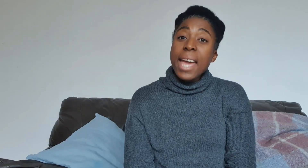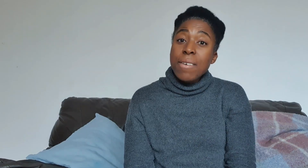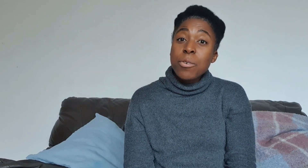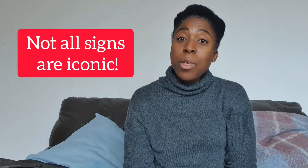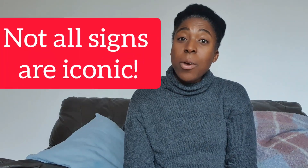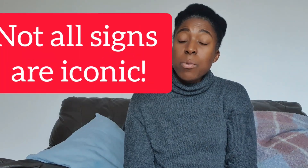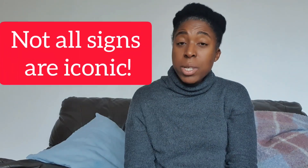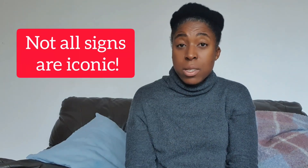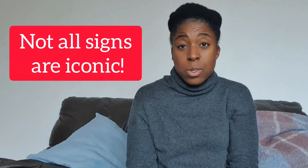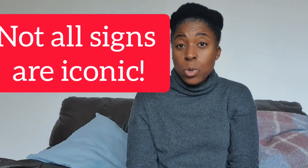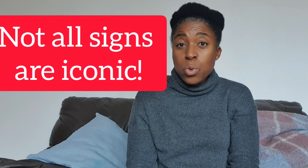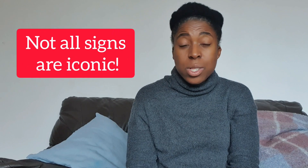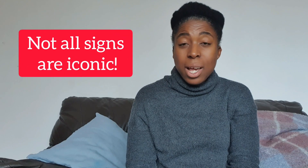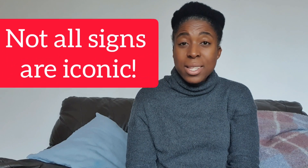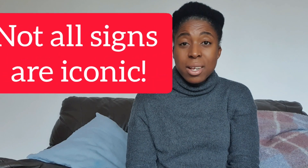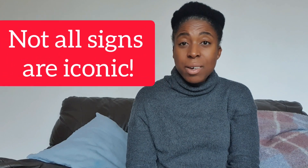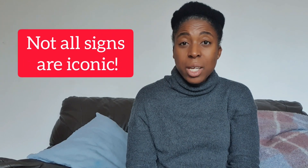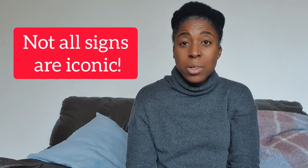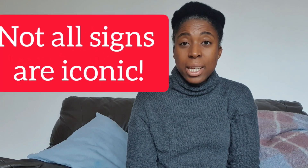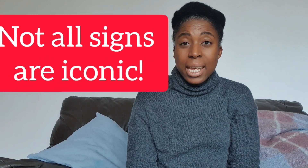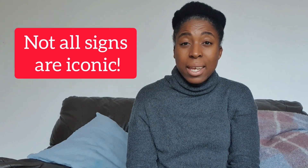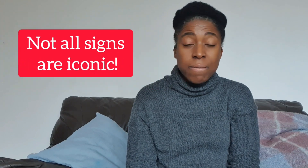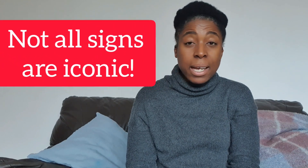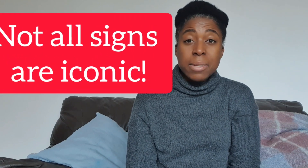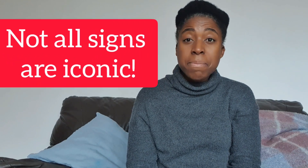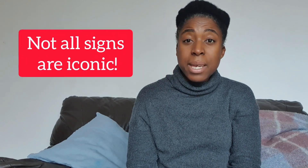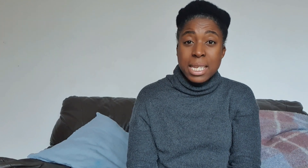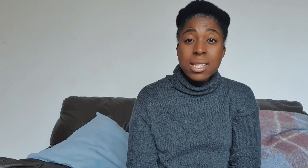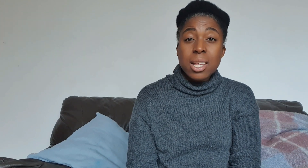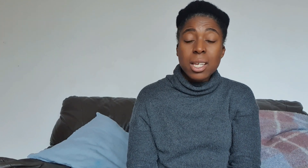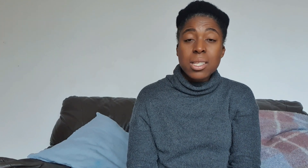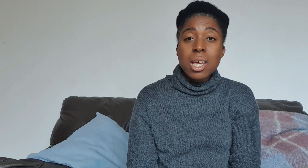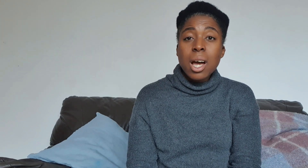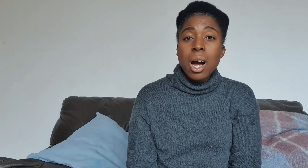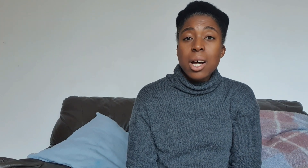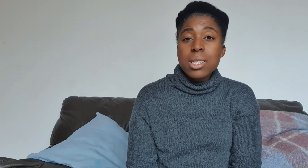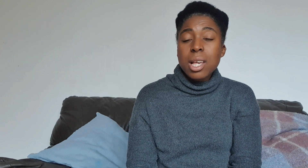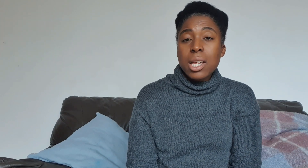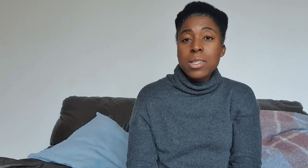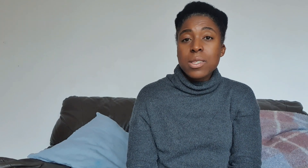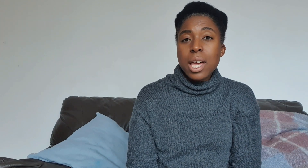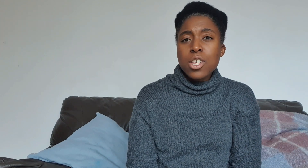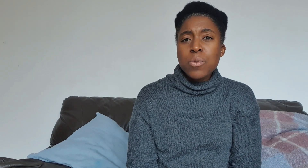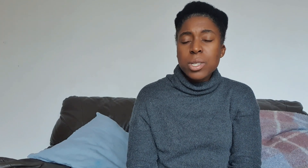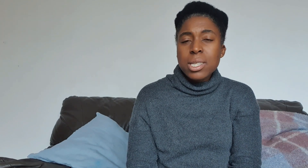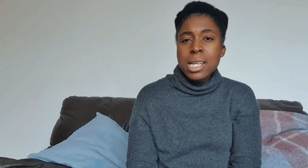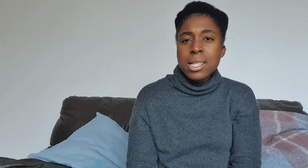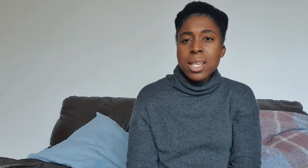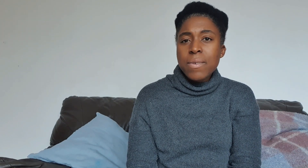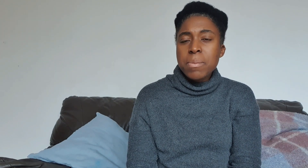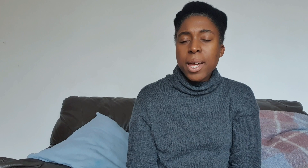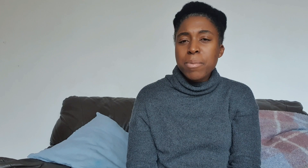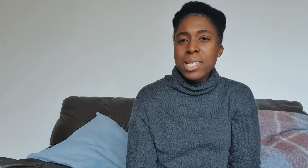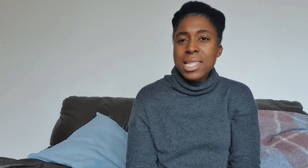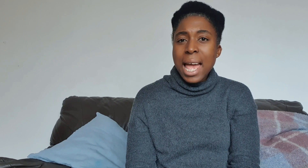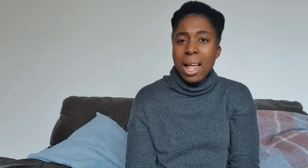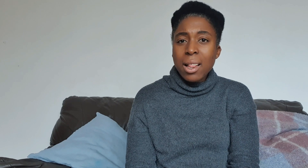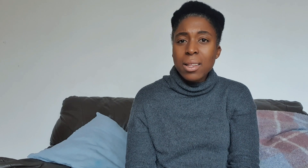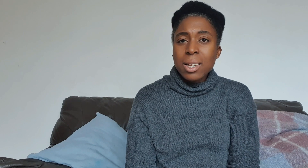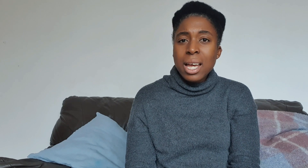careful though, because not all signs are iconic. In fact, many signs are signs that you wouldn't necessarily be able to tell